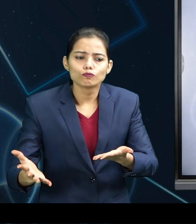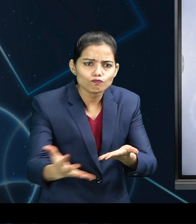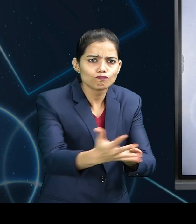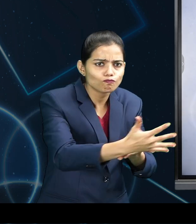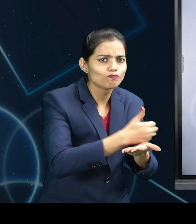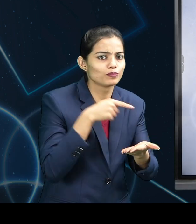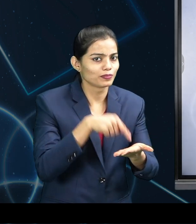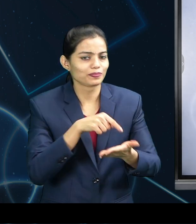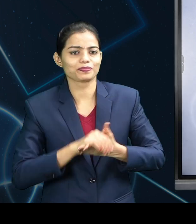collection,